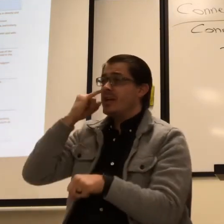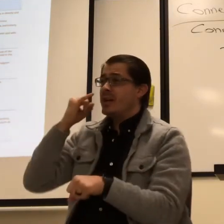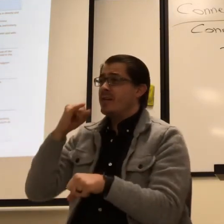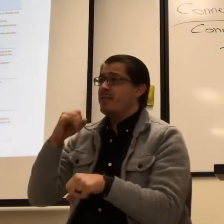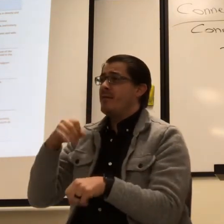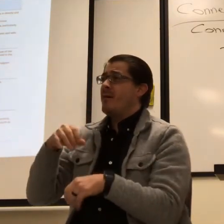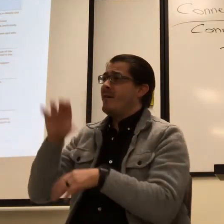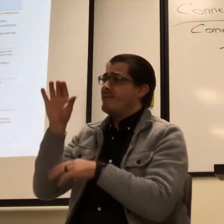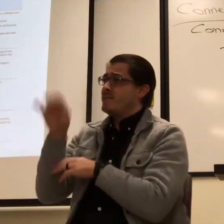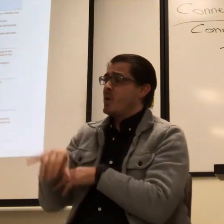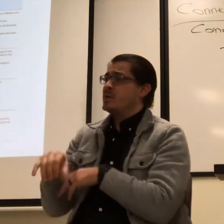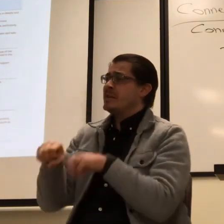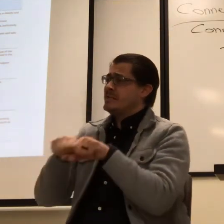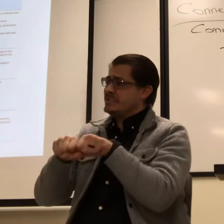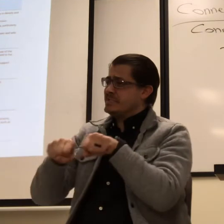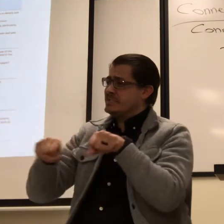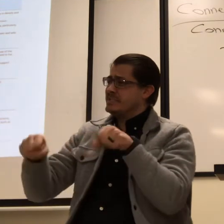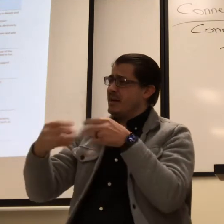a force,